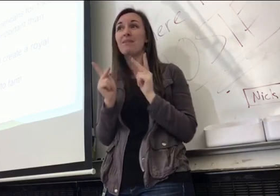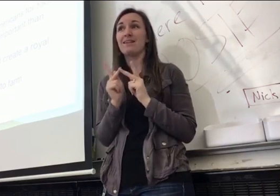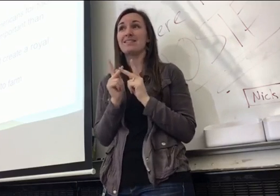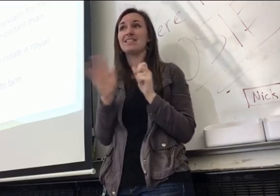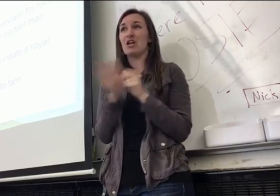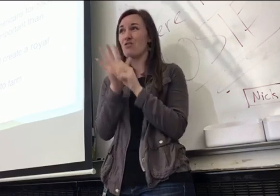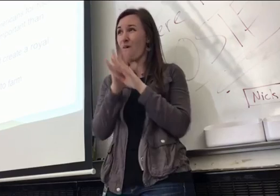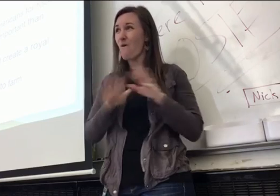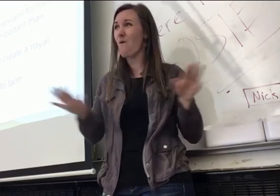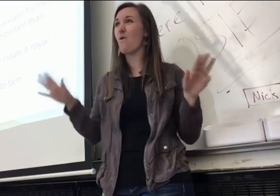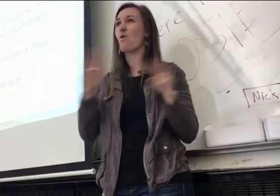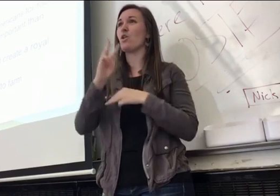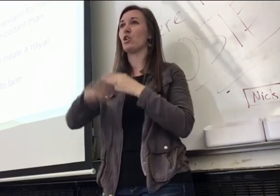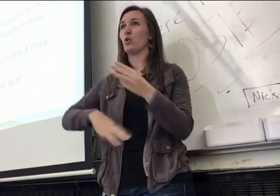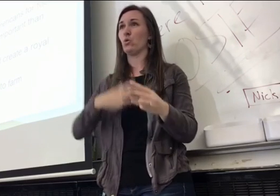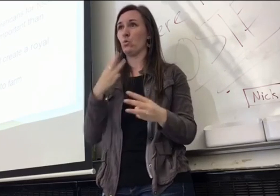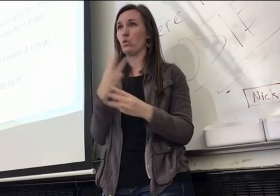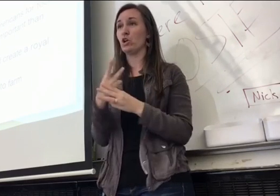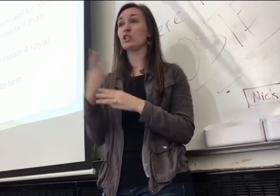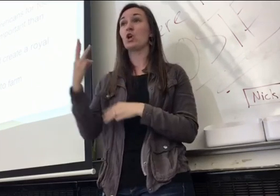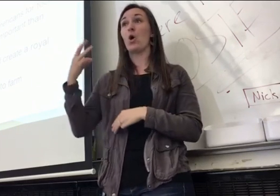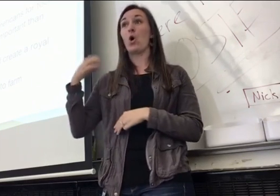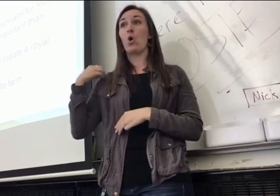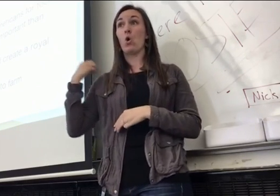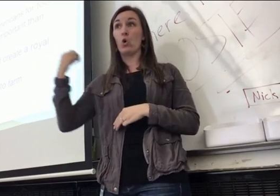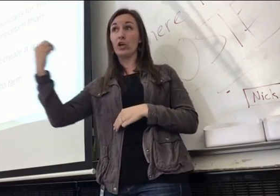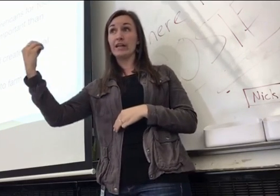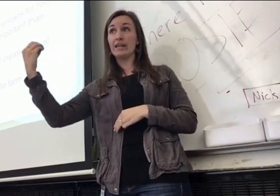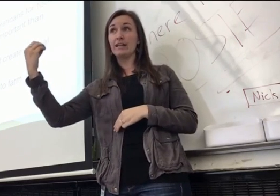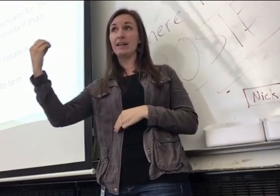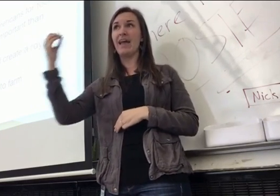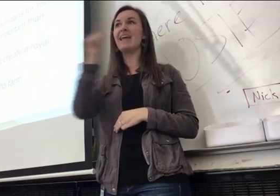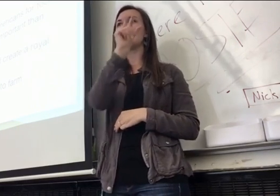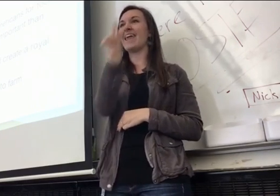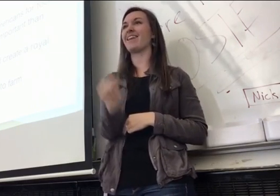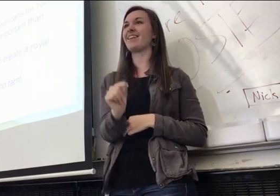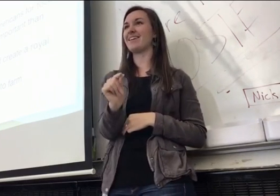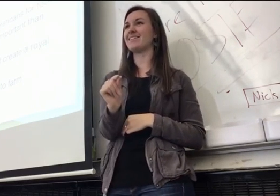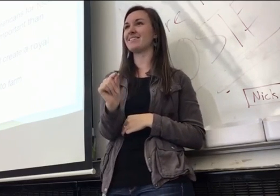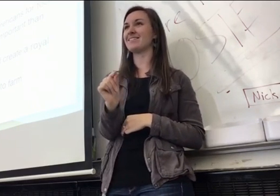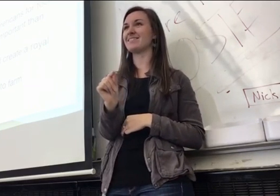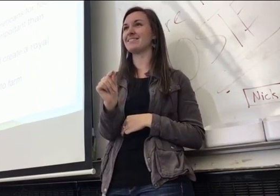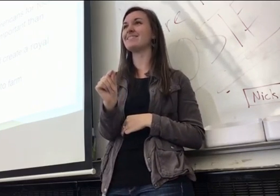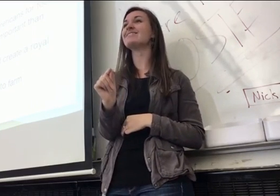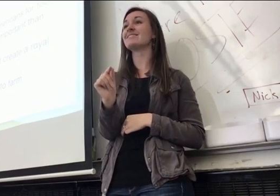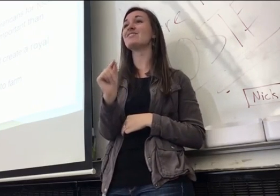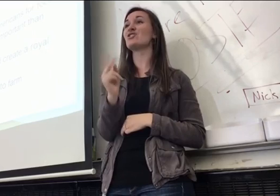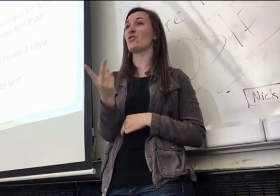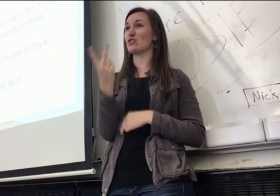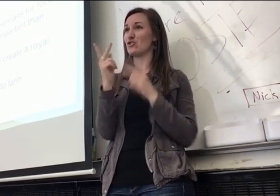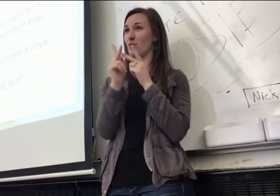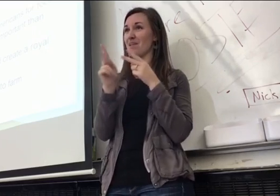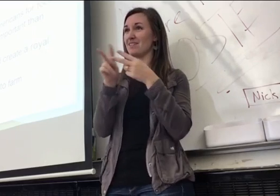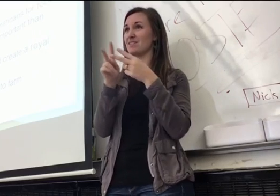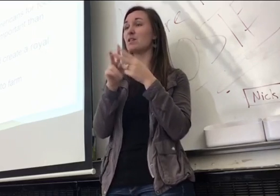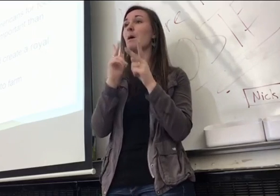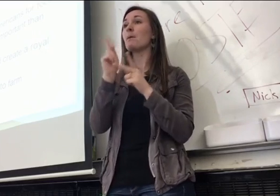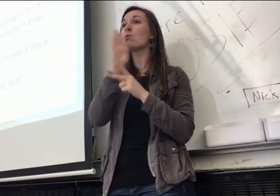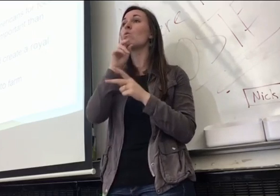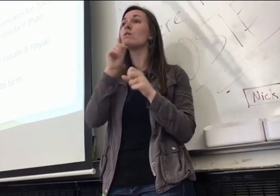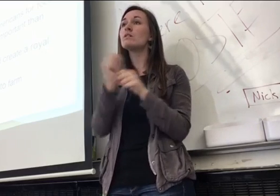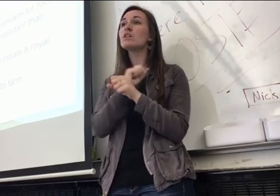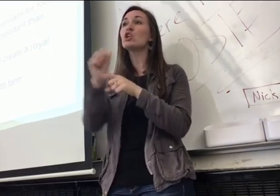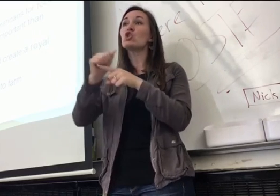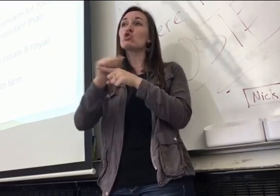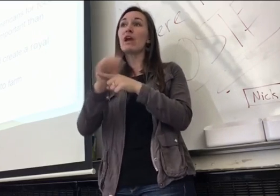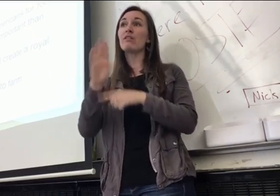world. That is Oregon and Italy. Very random, I know, but only in those 2 spots. And people will train their dogs to be able